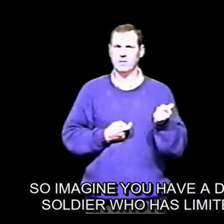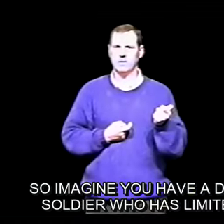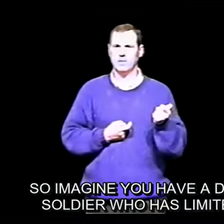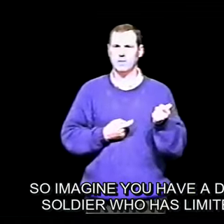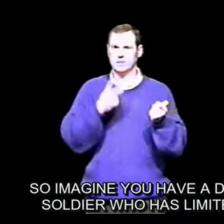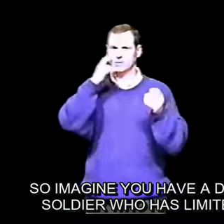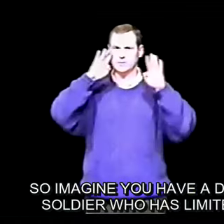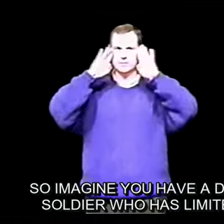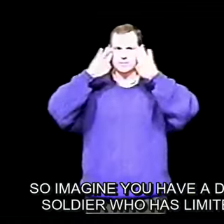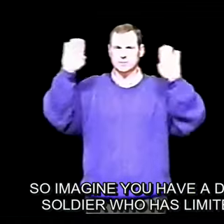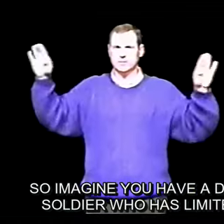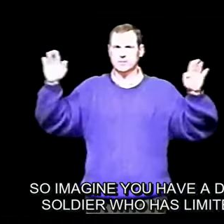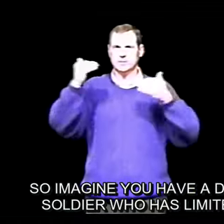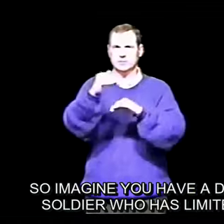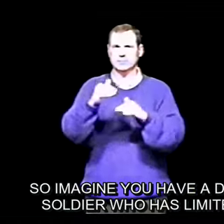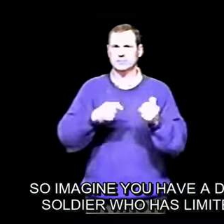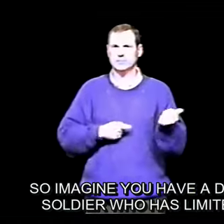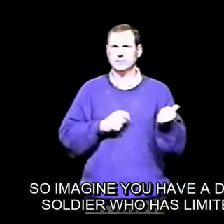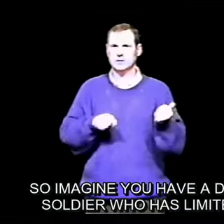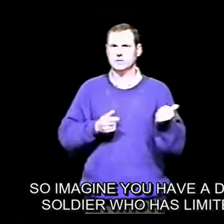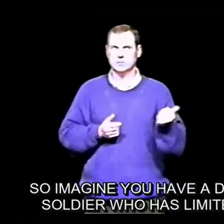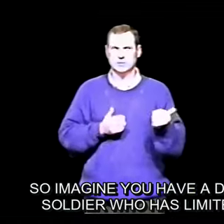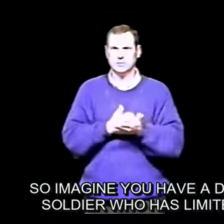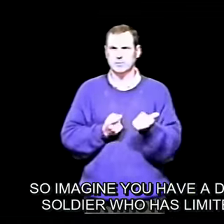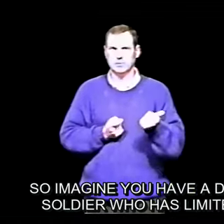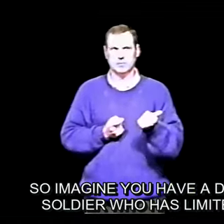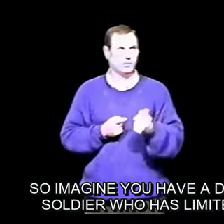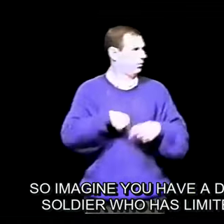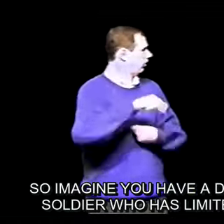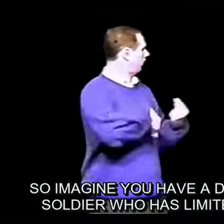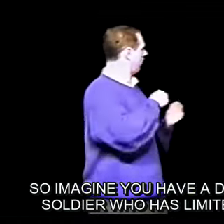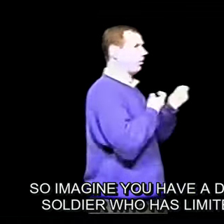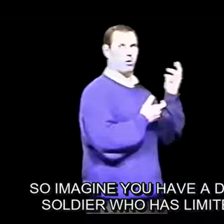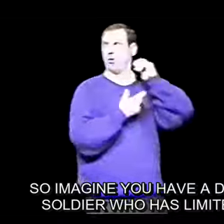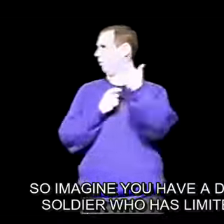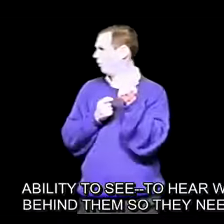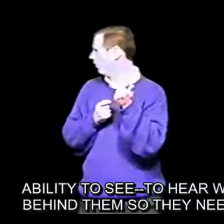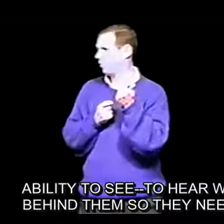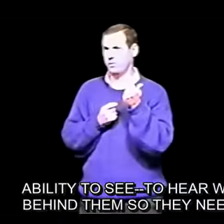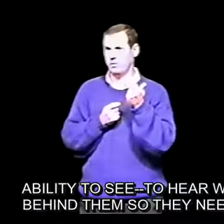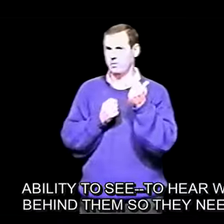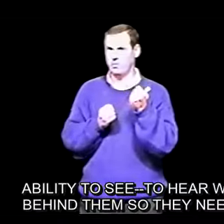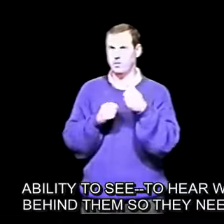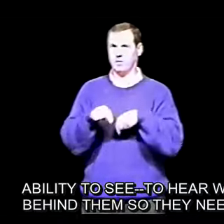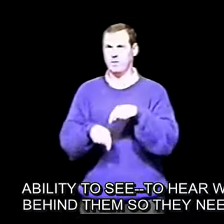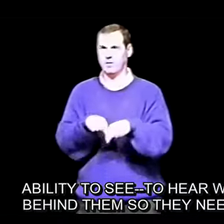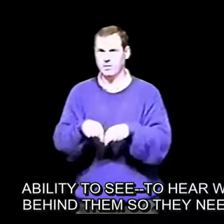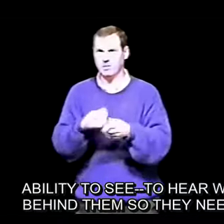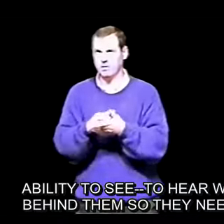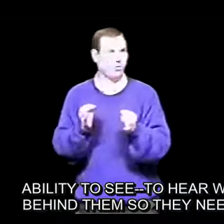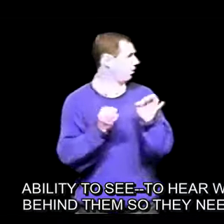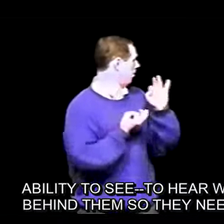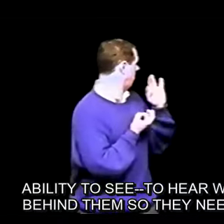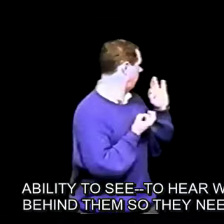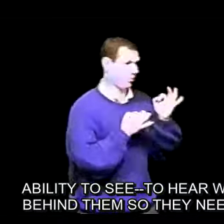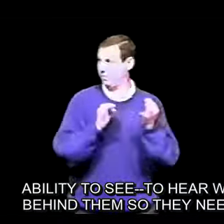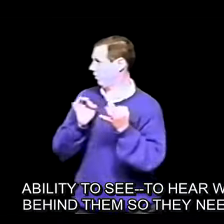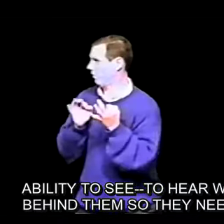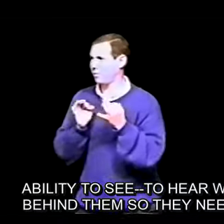soldier who has limited ability to hear who's behind them, and so they need to use their peripheral vision. And so